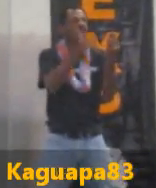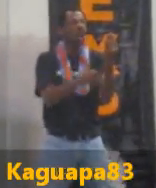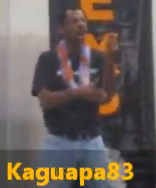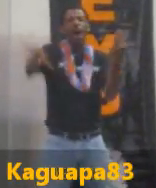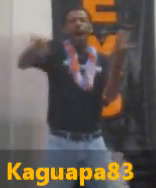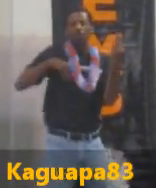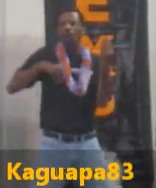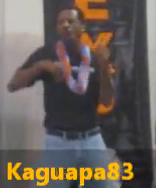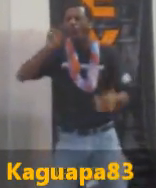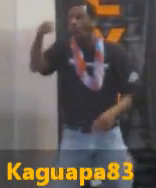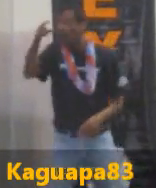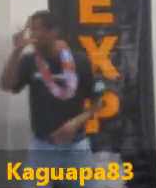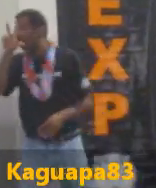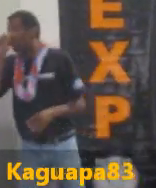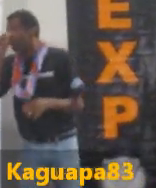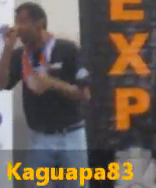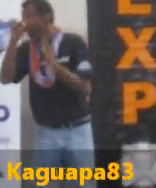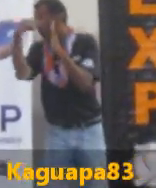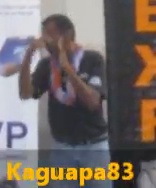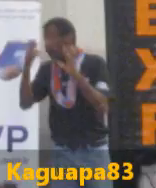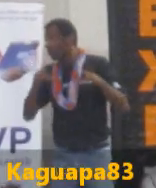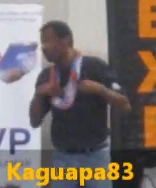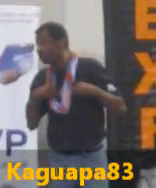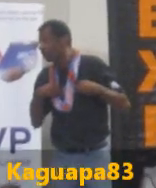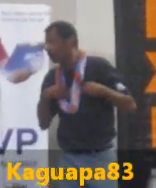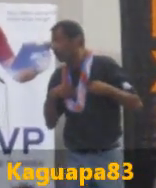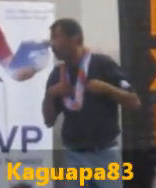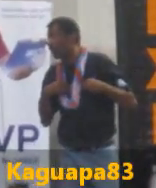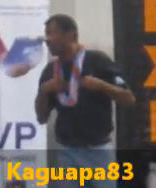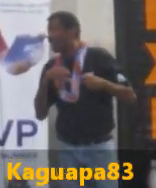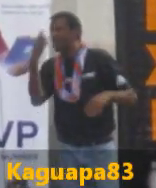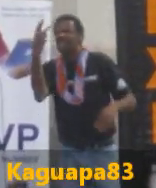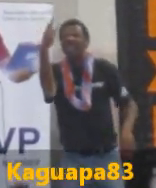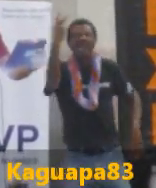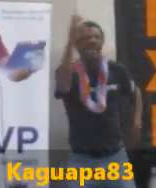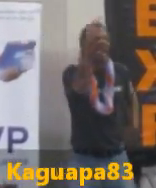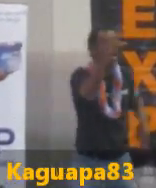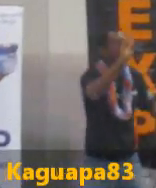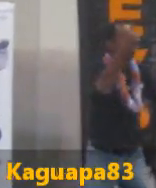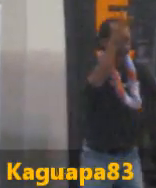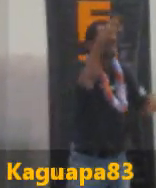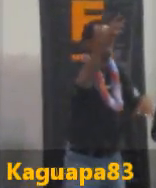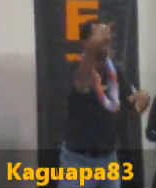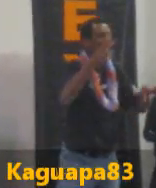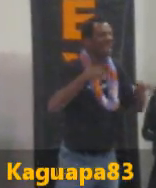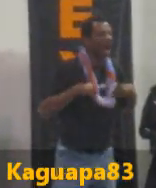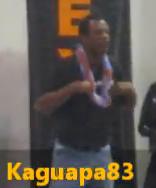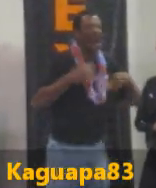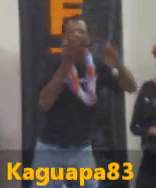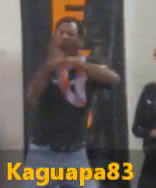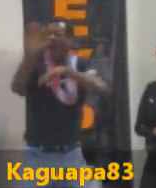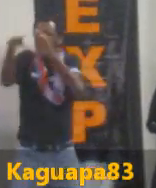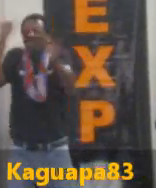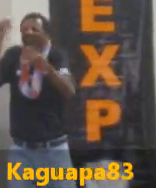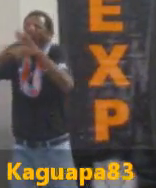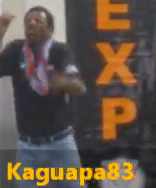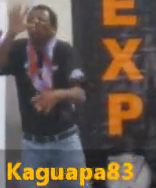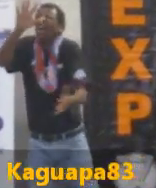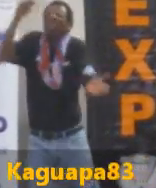they're going to say yes. And there's only 16 from the U.S. that are going to be accepted